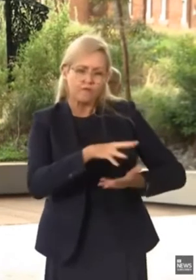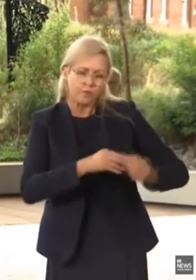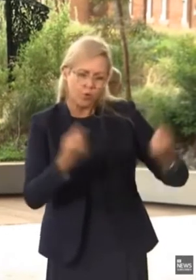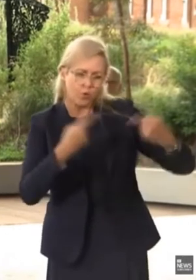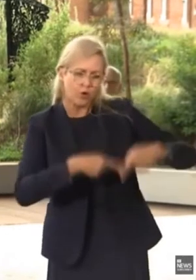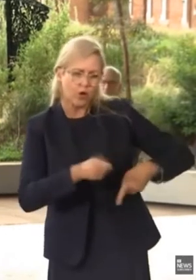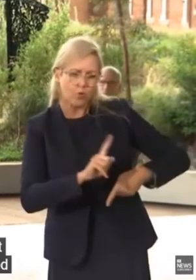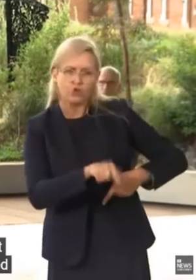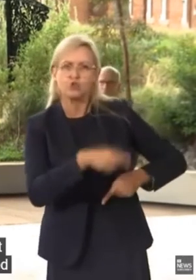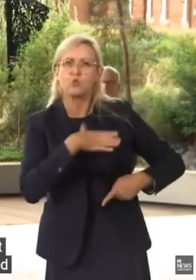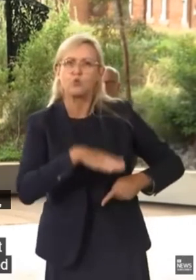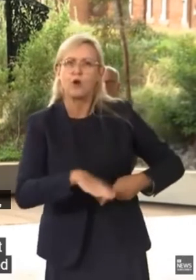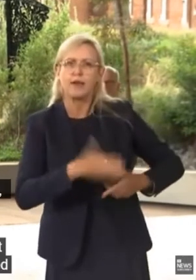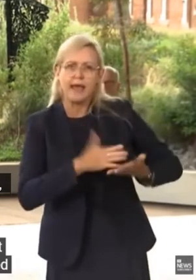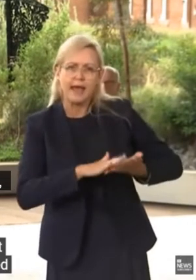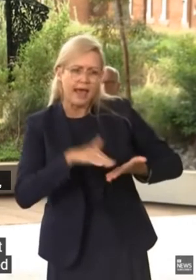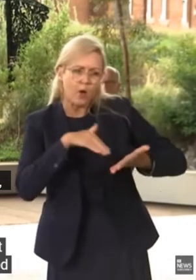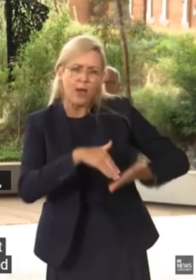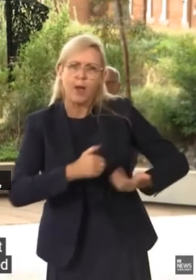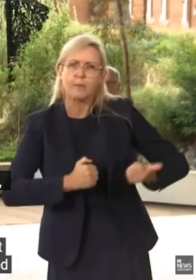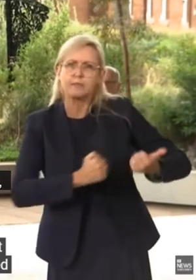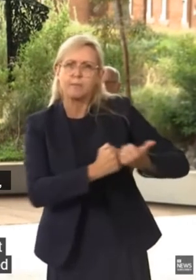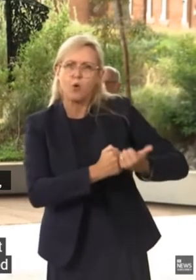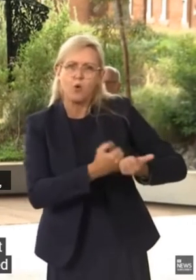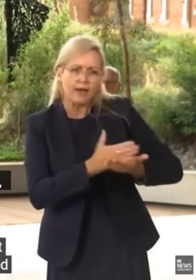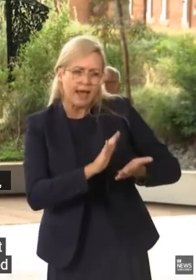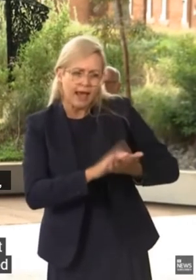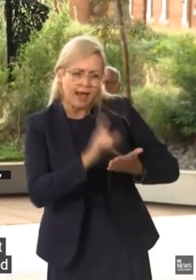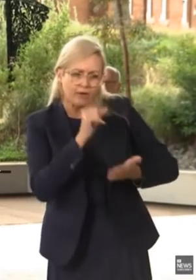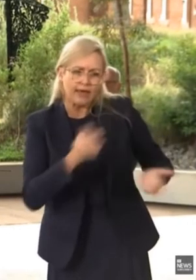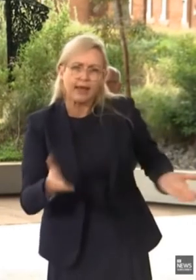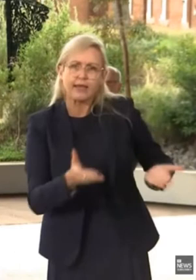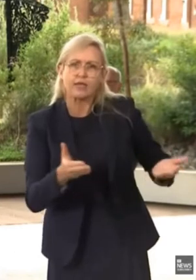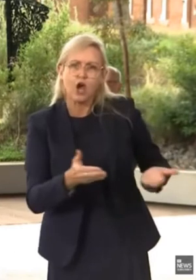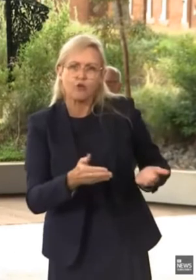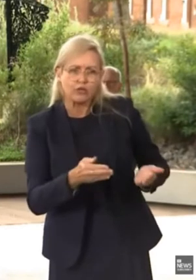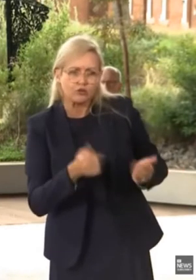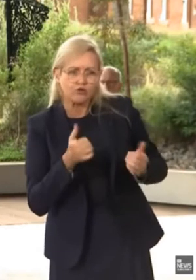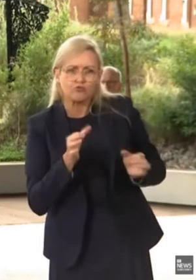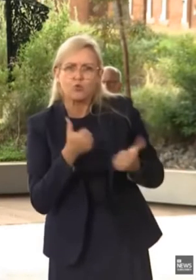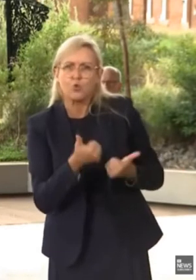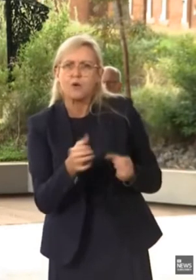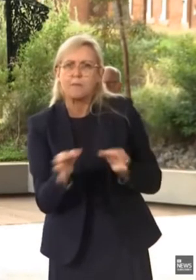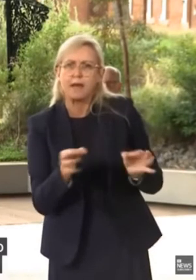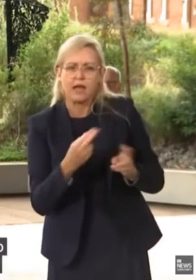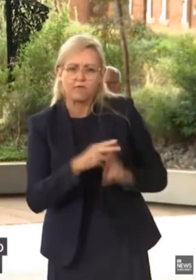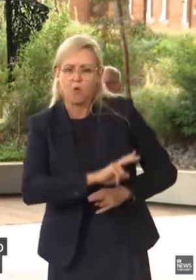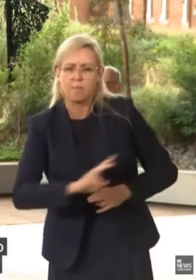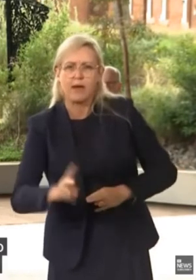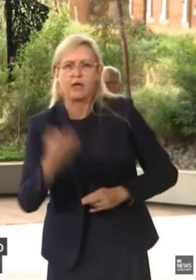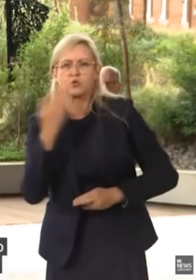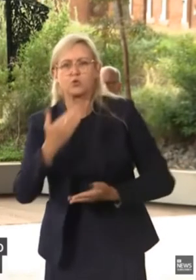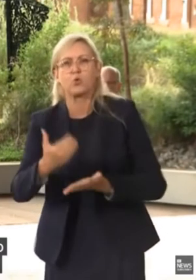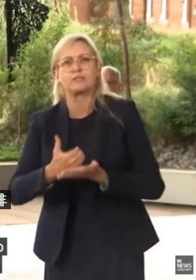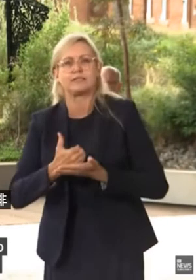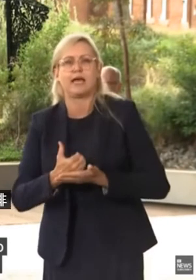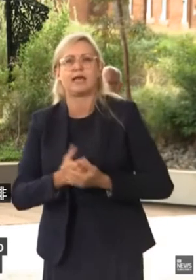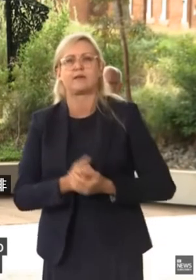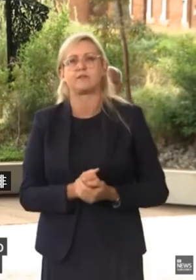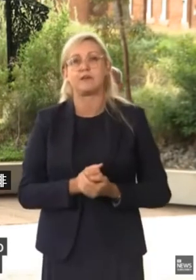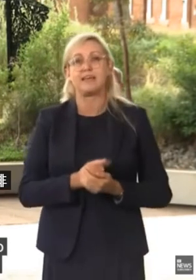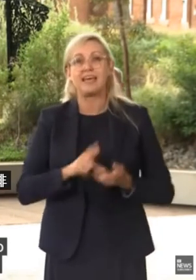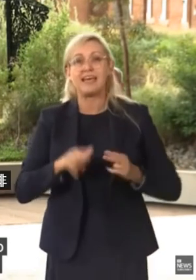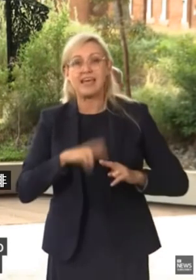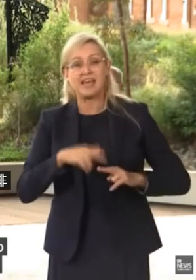what it is they need to see and know in order to safely return their child to school. If they do have underlying conditions, then of course we